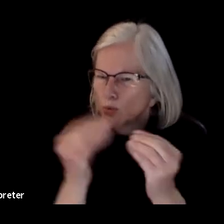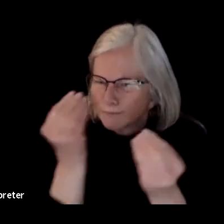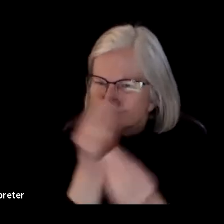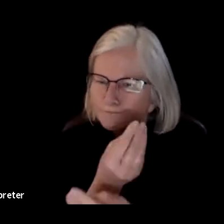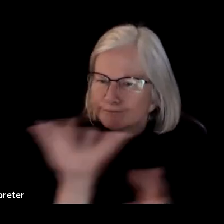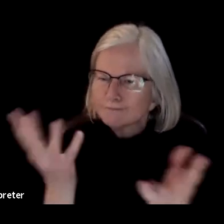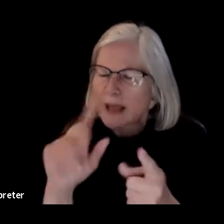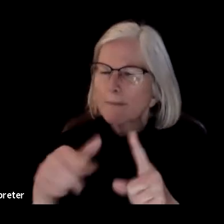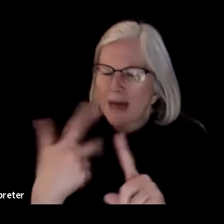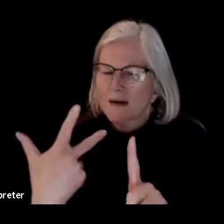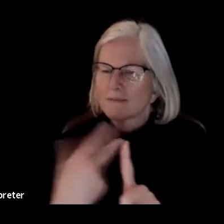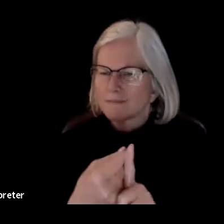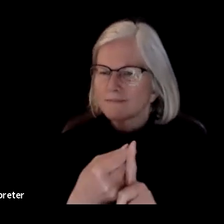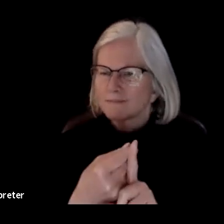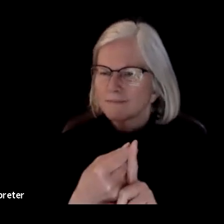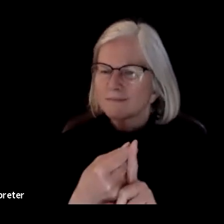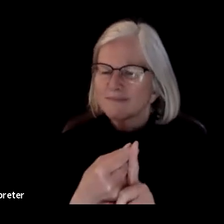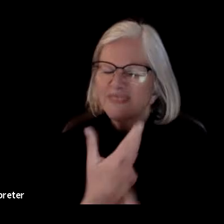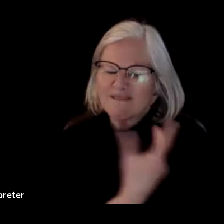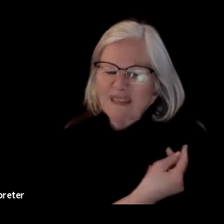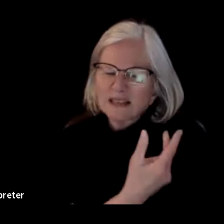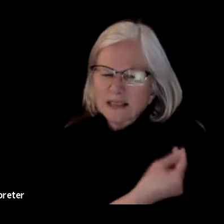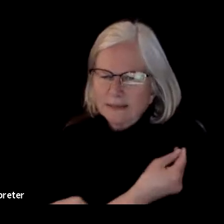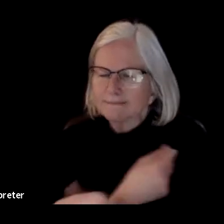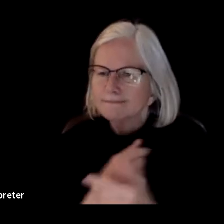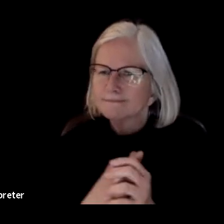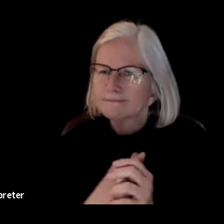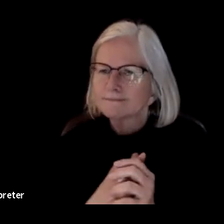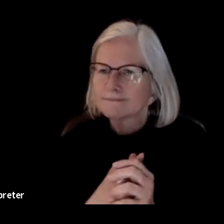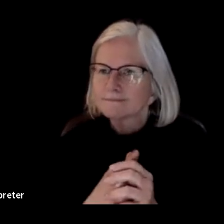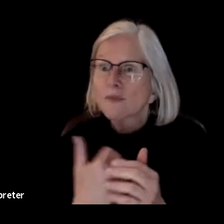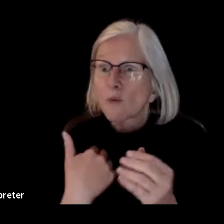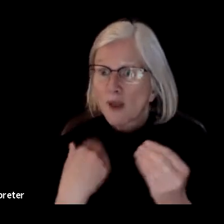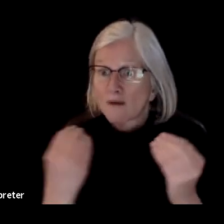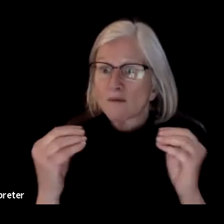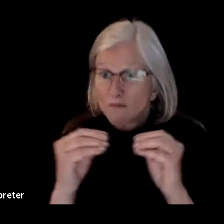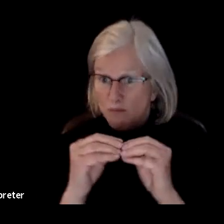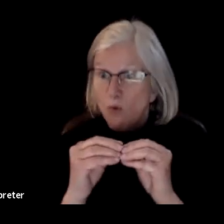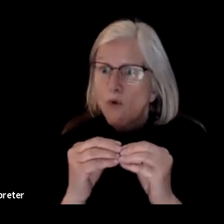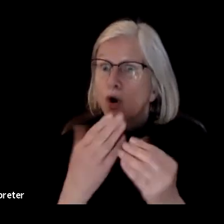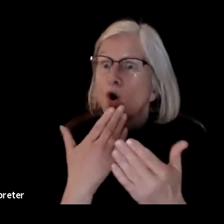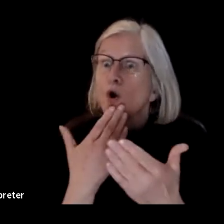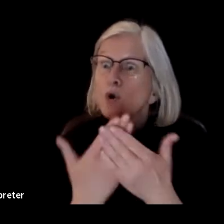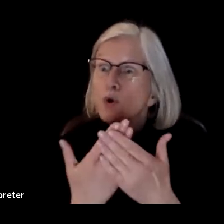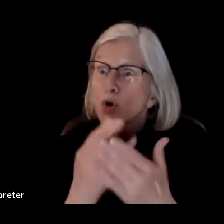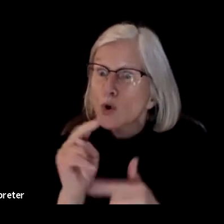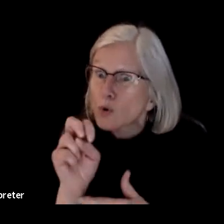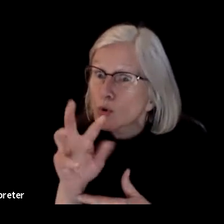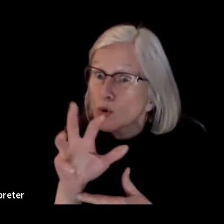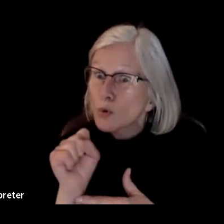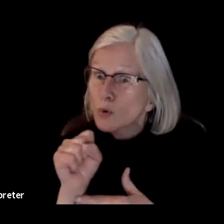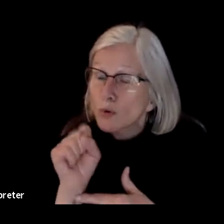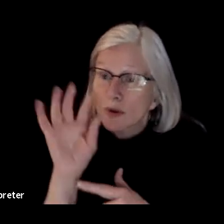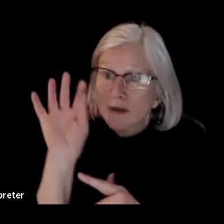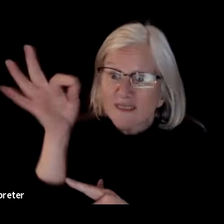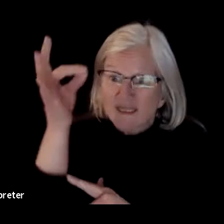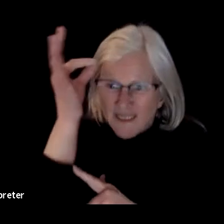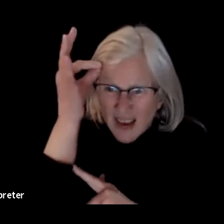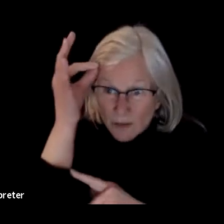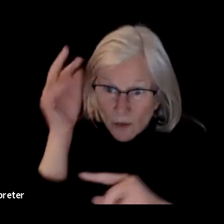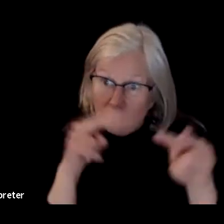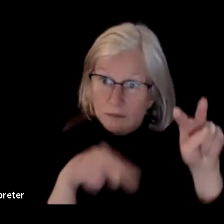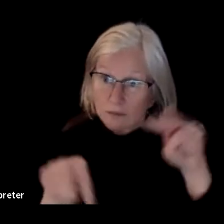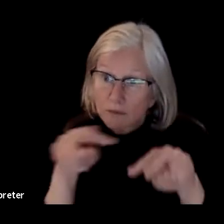positive. We have more good news, which reports that the federal review of the Johnson & Johnson